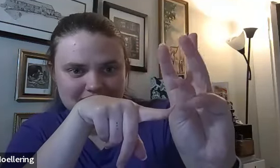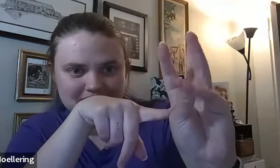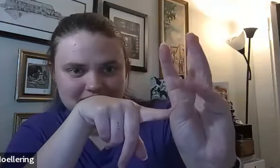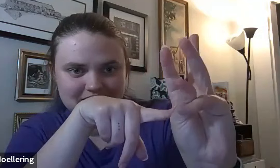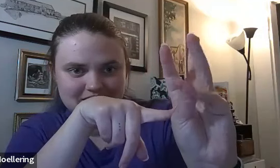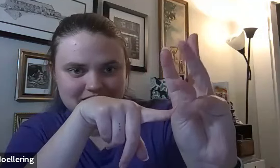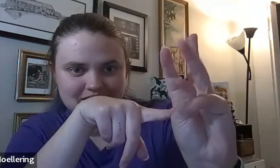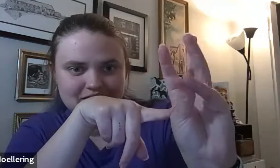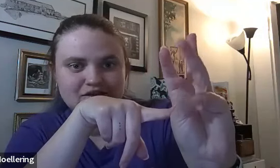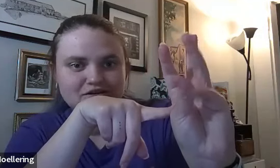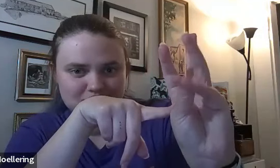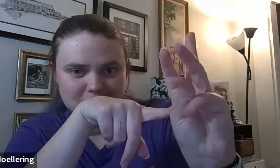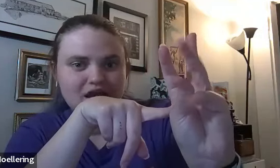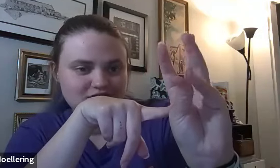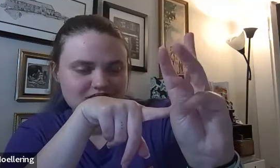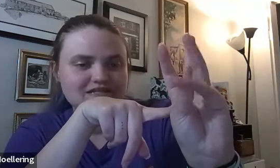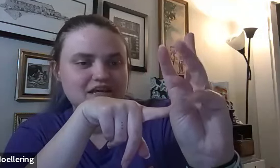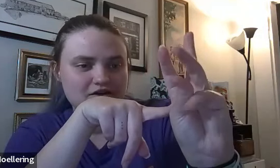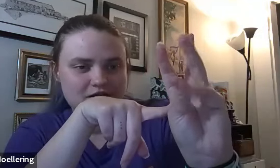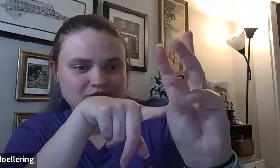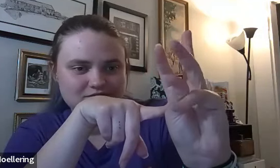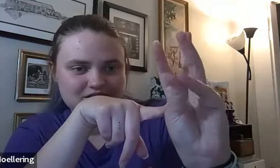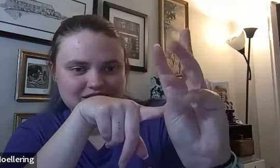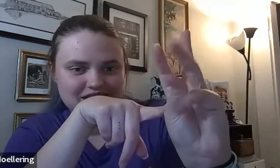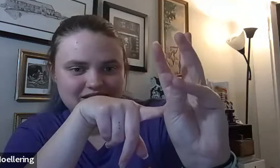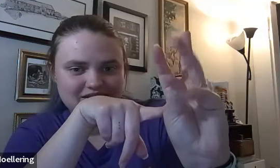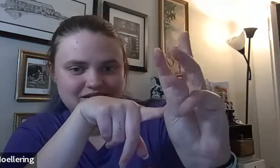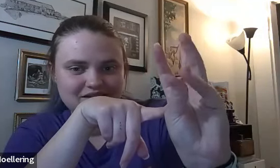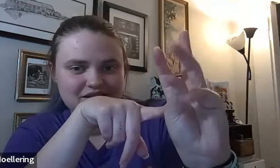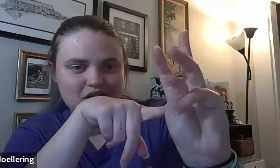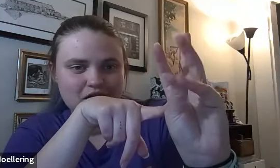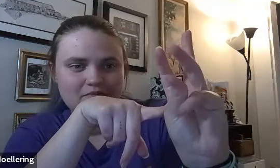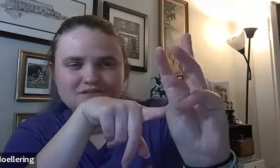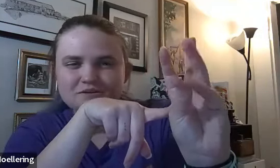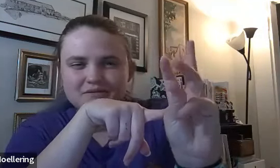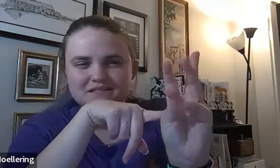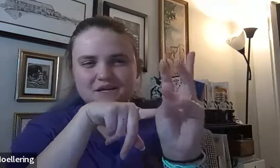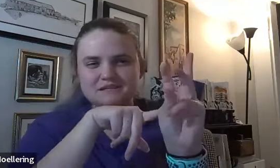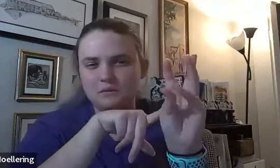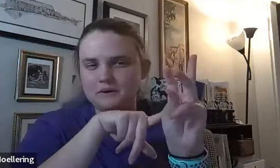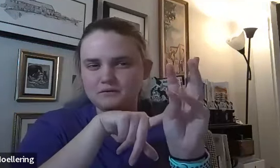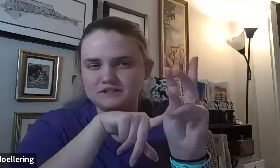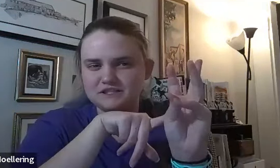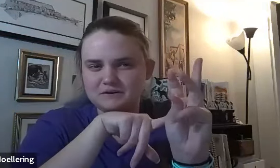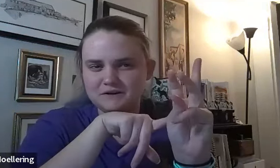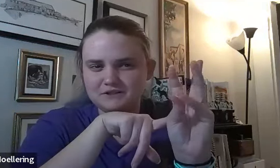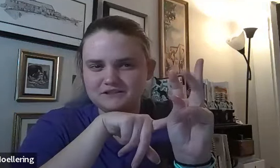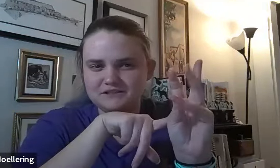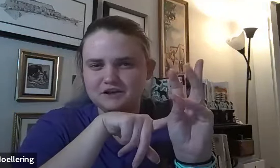it. So yeah, so this is the other option for 16. This one can be sometimes like a weird one to do at first. If you're